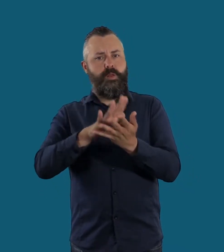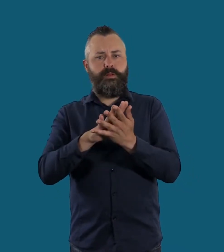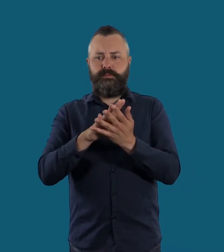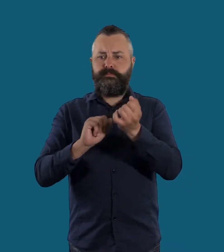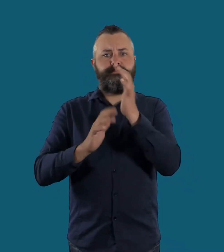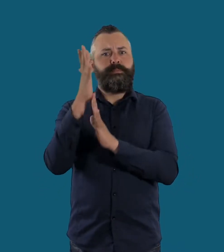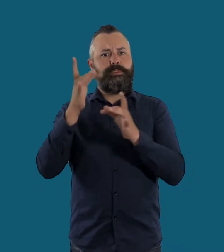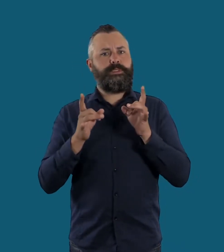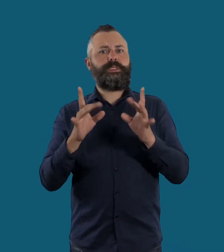How do bushfires start?